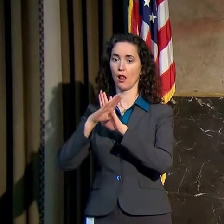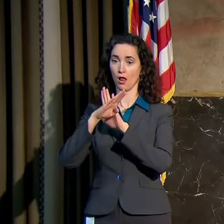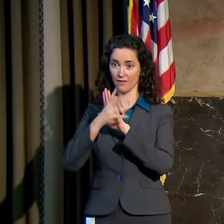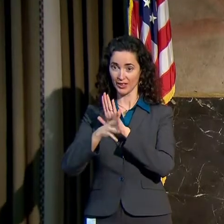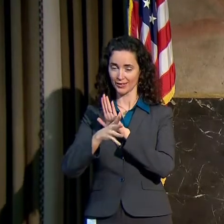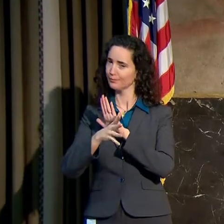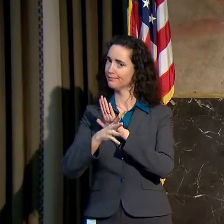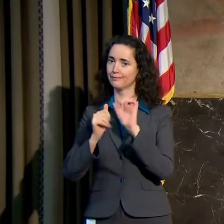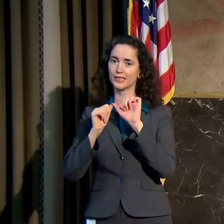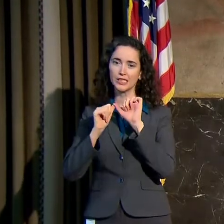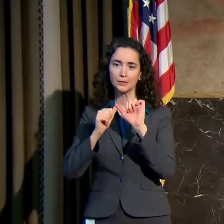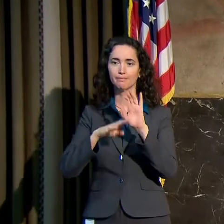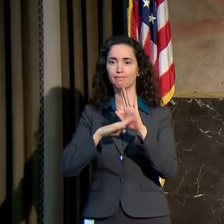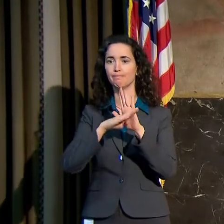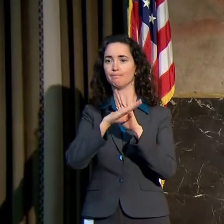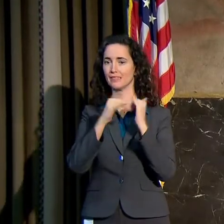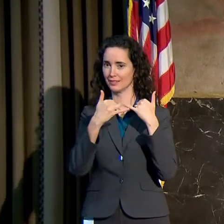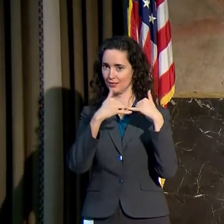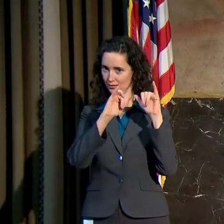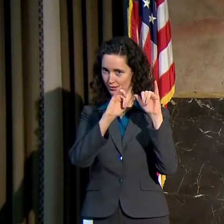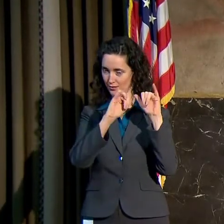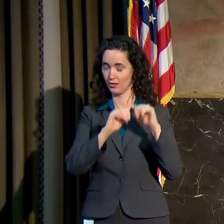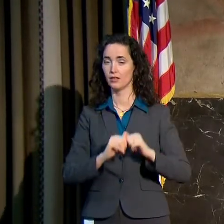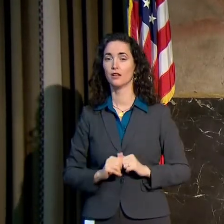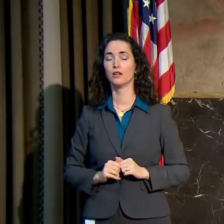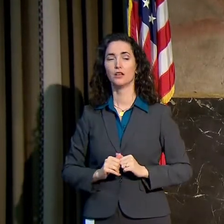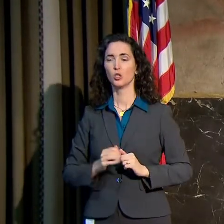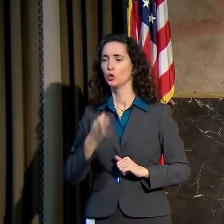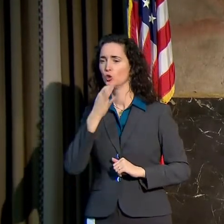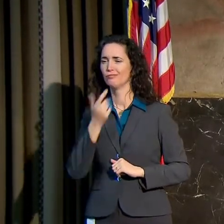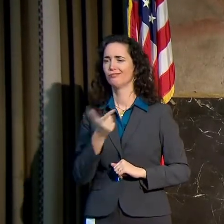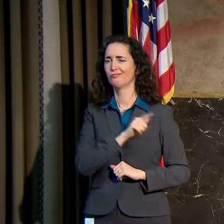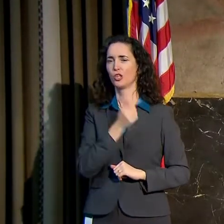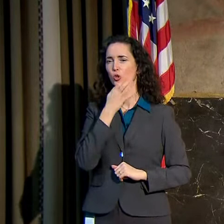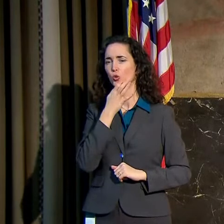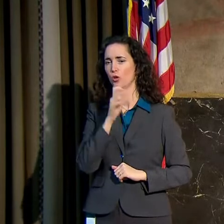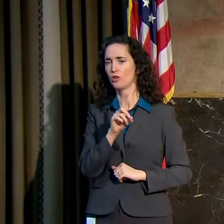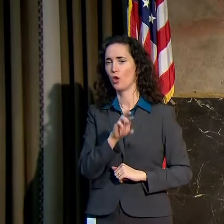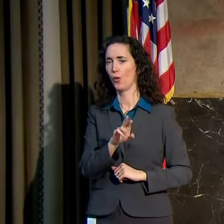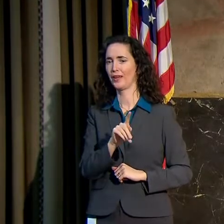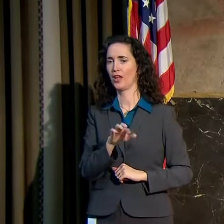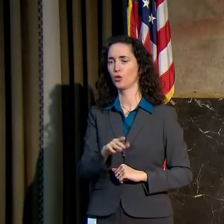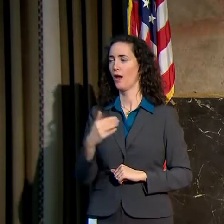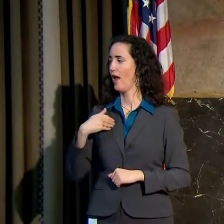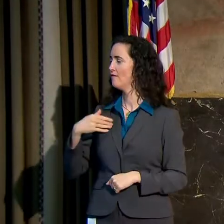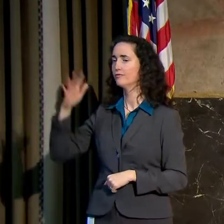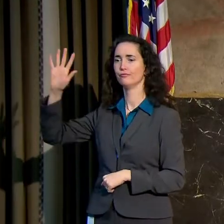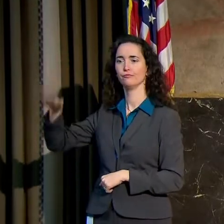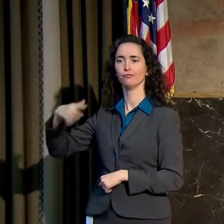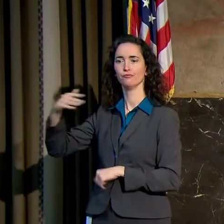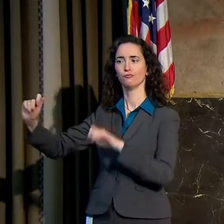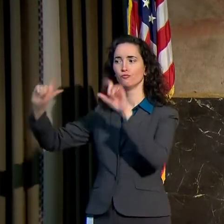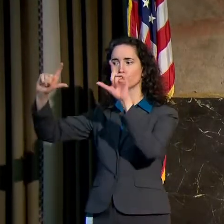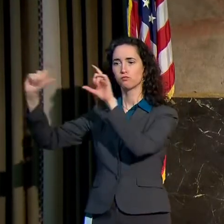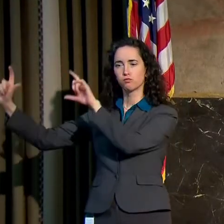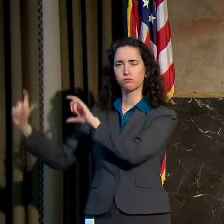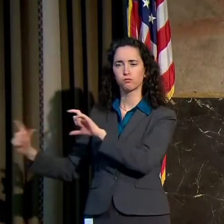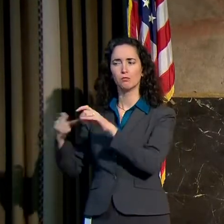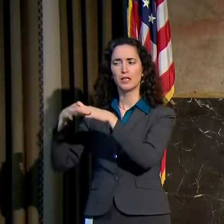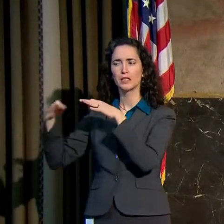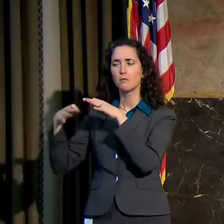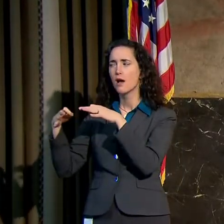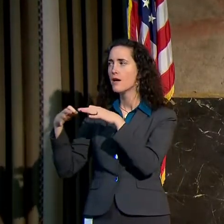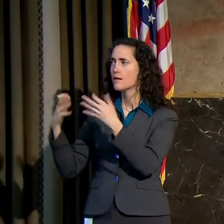and in just a moment, Dr. Cantor is going to go over some graphs that have information